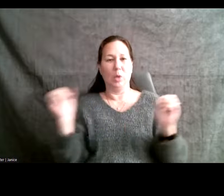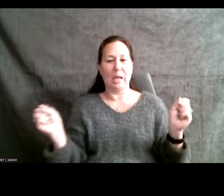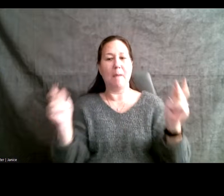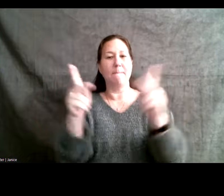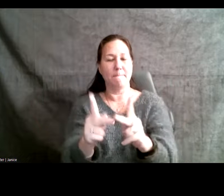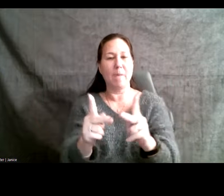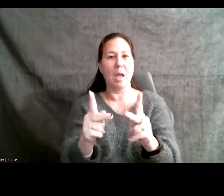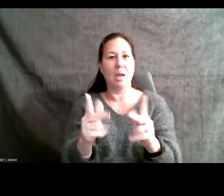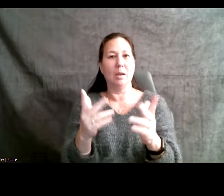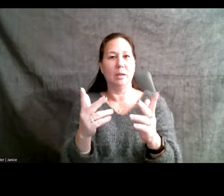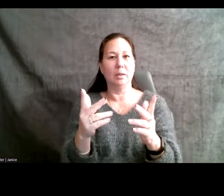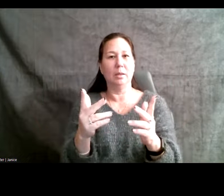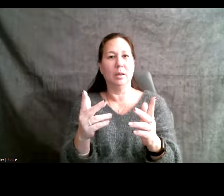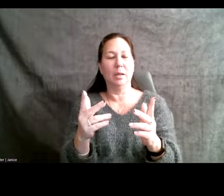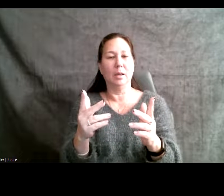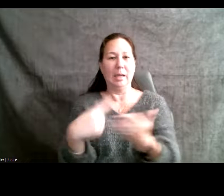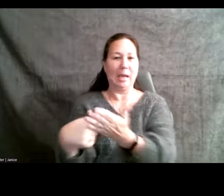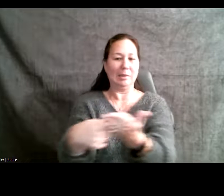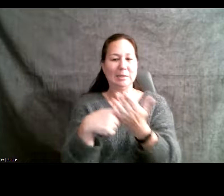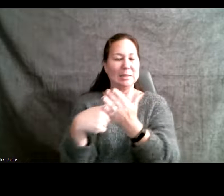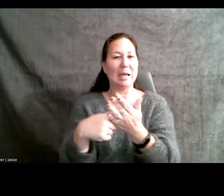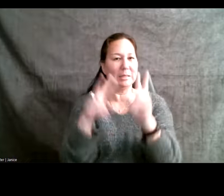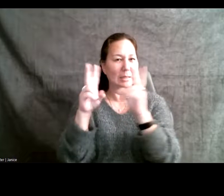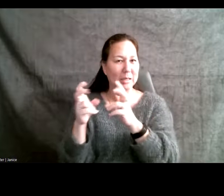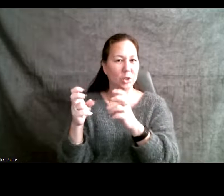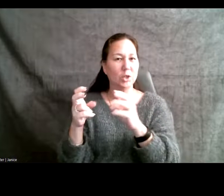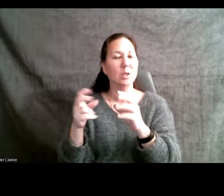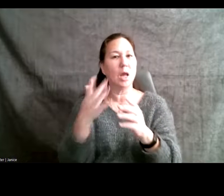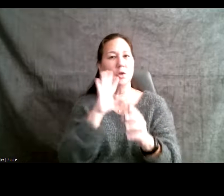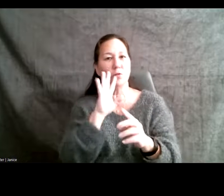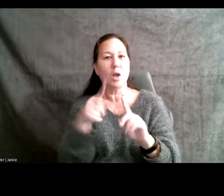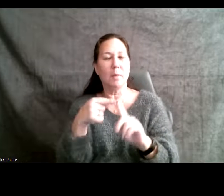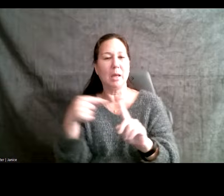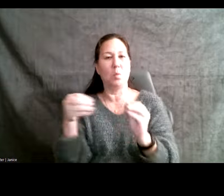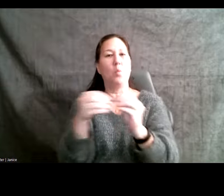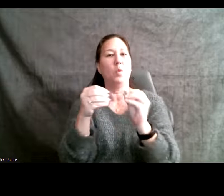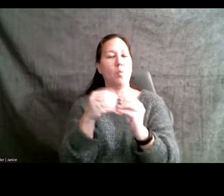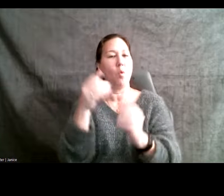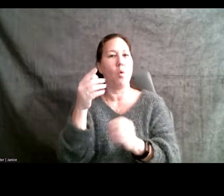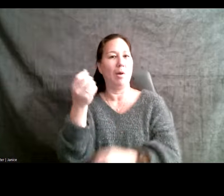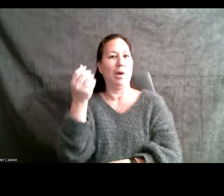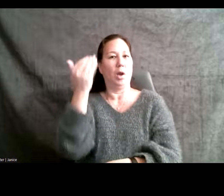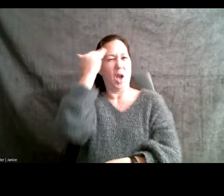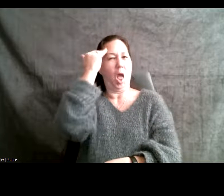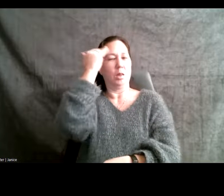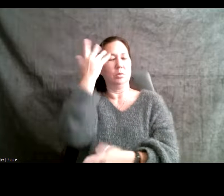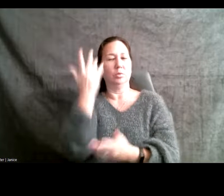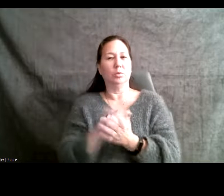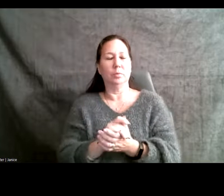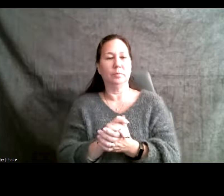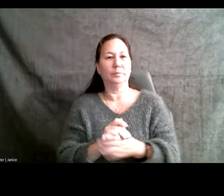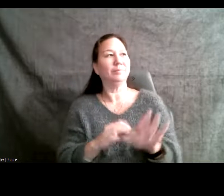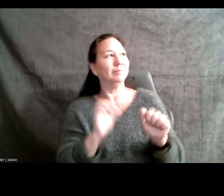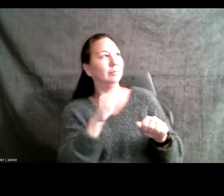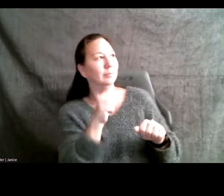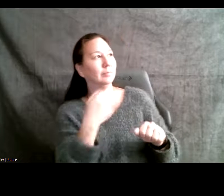look at the issues and speak about them more intelligently. Yeah, if Chief Hawley's willing, we could maybe meet and see if we can come up with